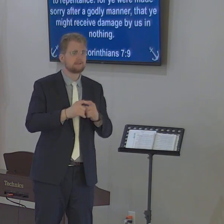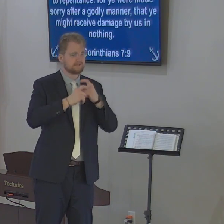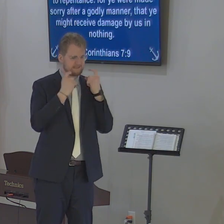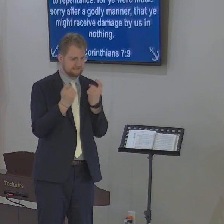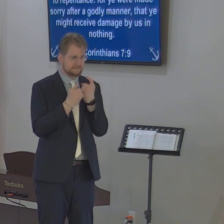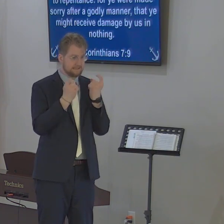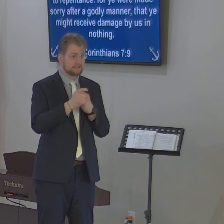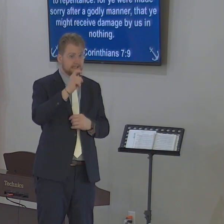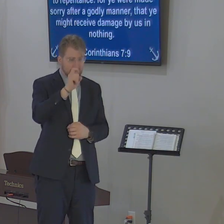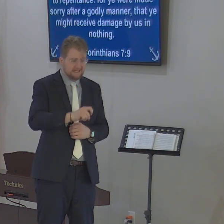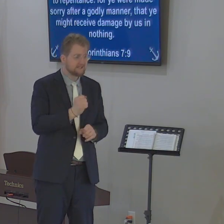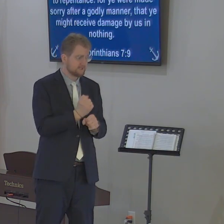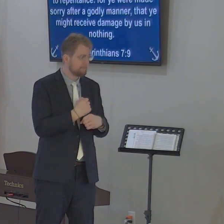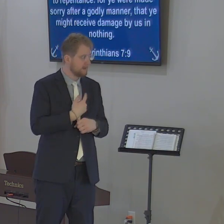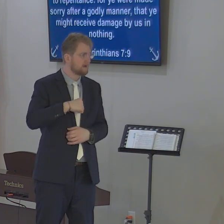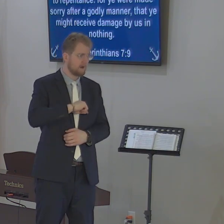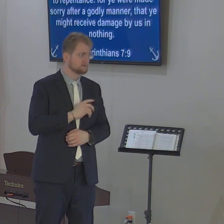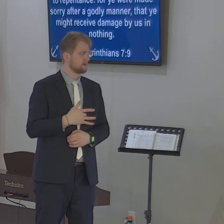feel bad.